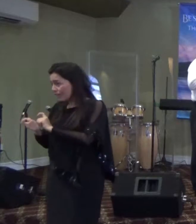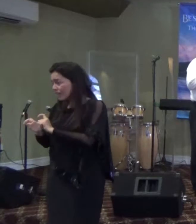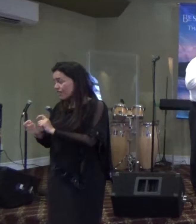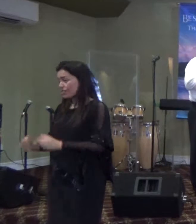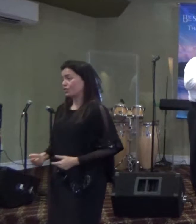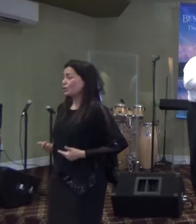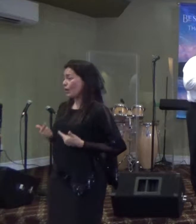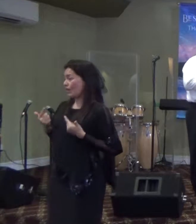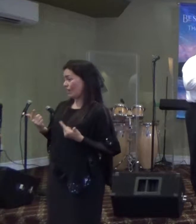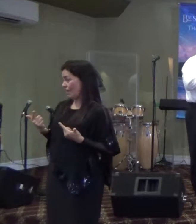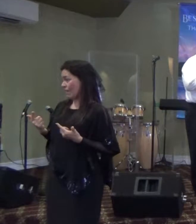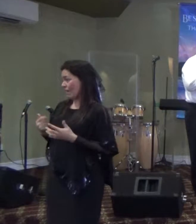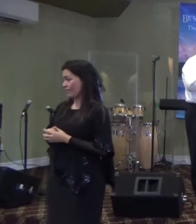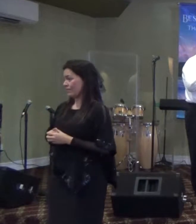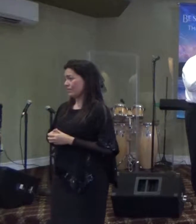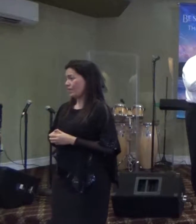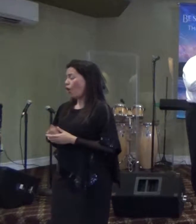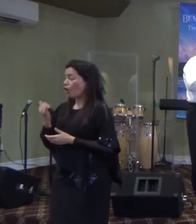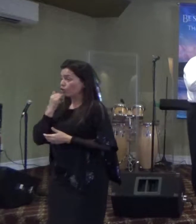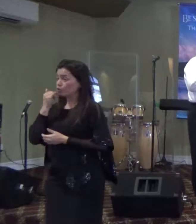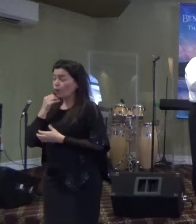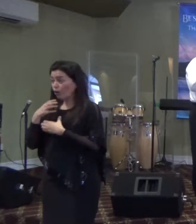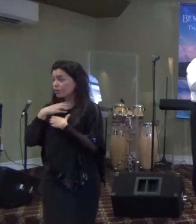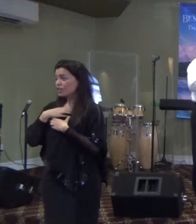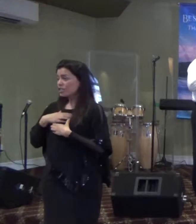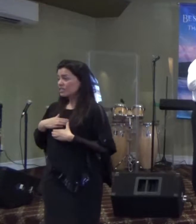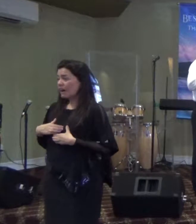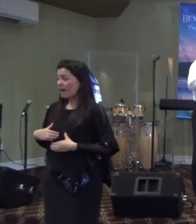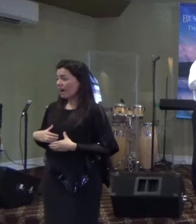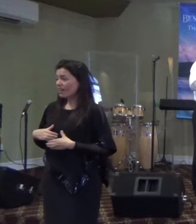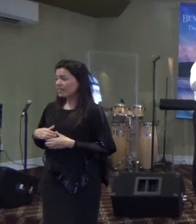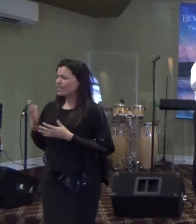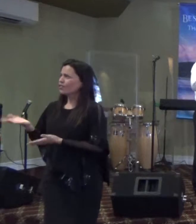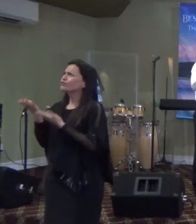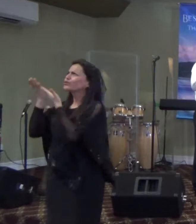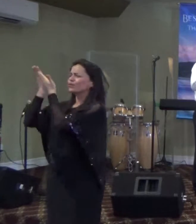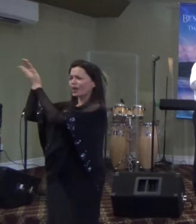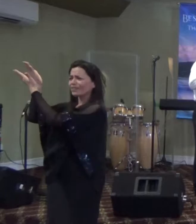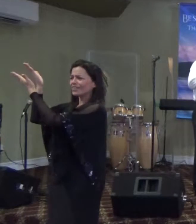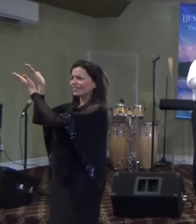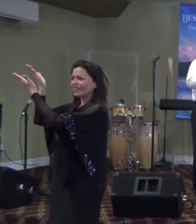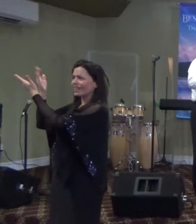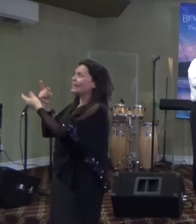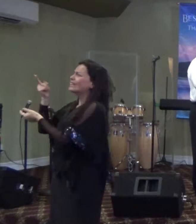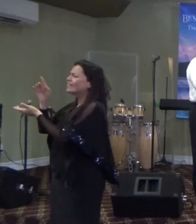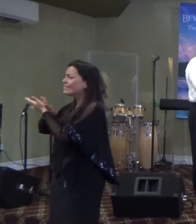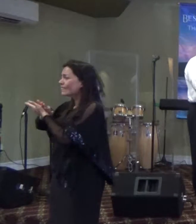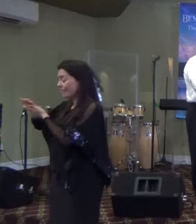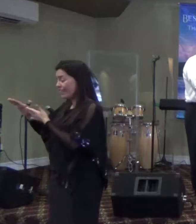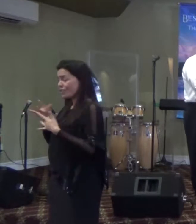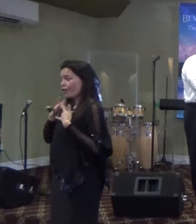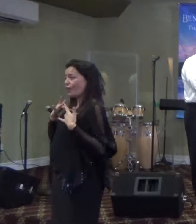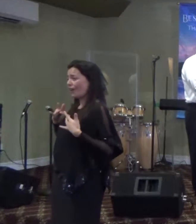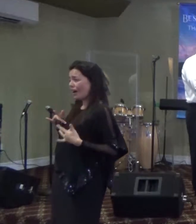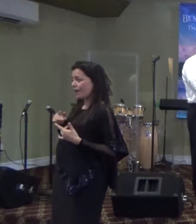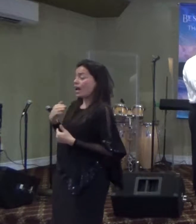man sus deseos and his desires para vivir la vida to live the life en el poder del Espíritu in Santo. the power of the Holy